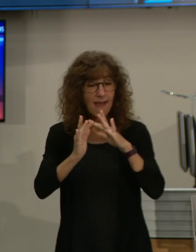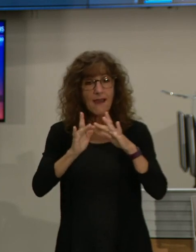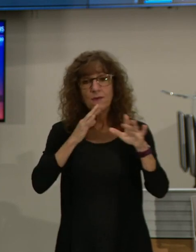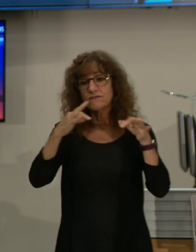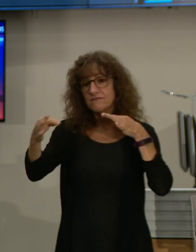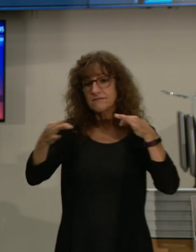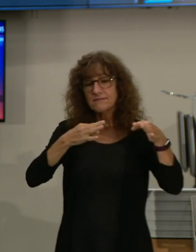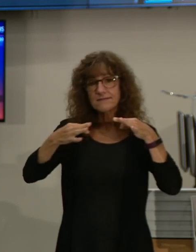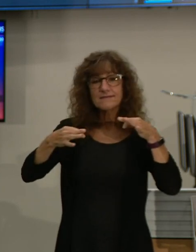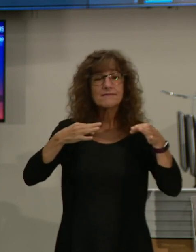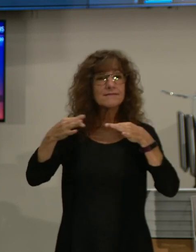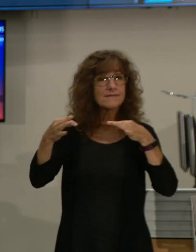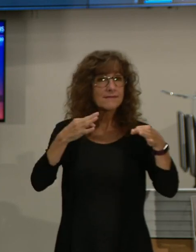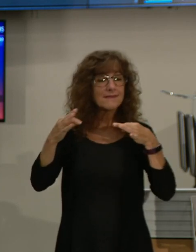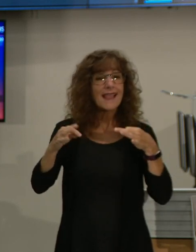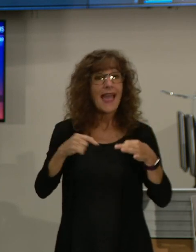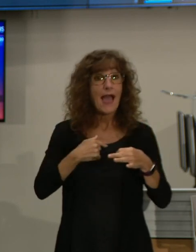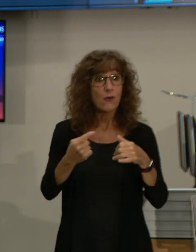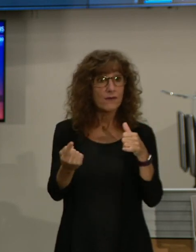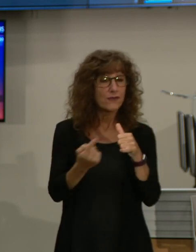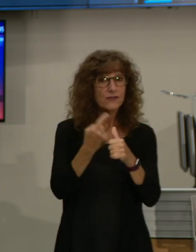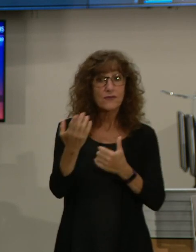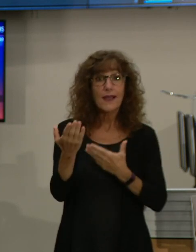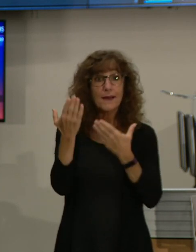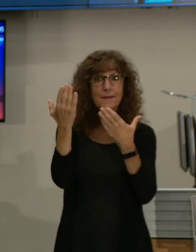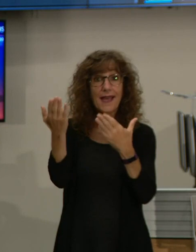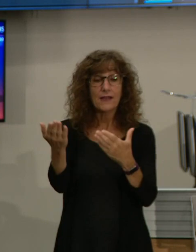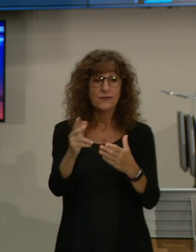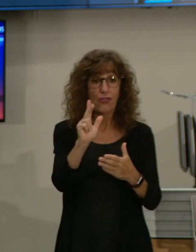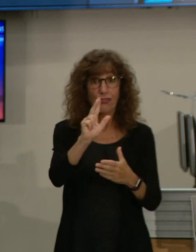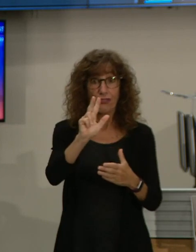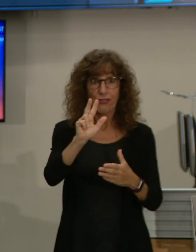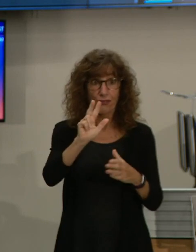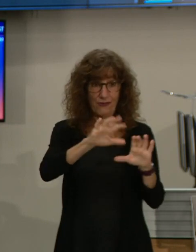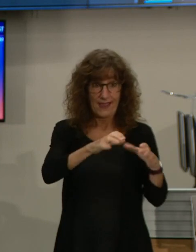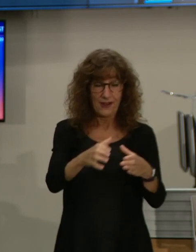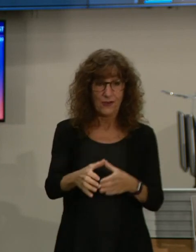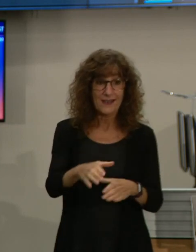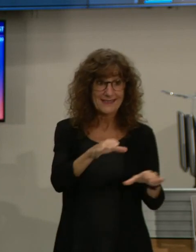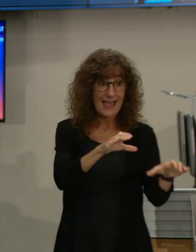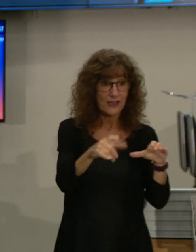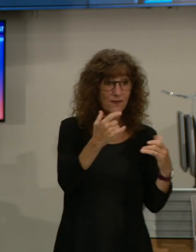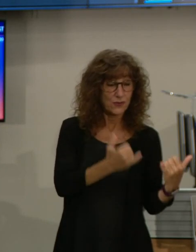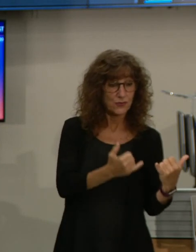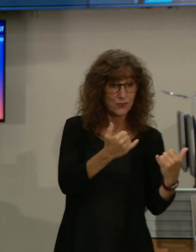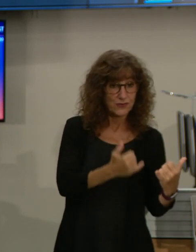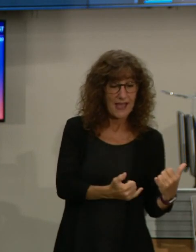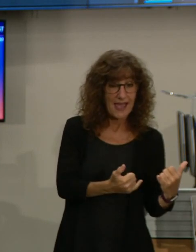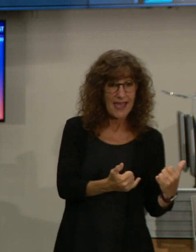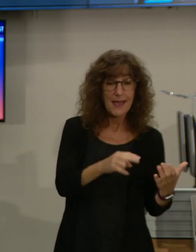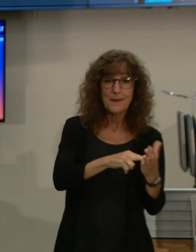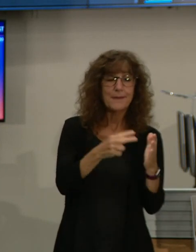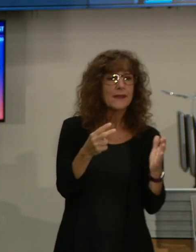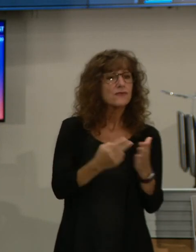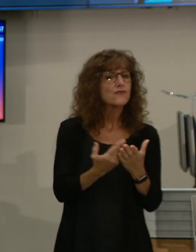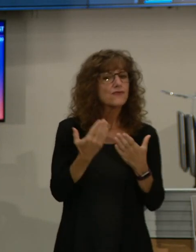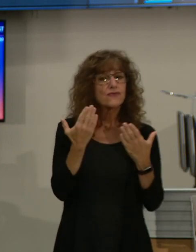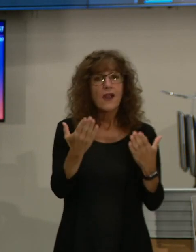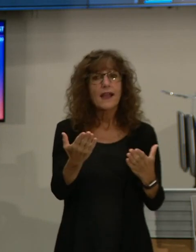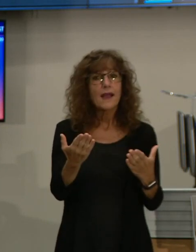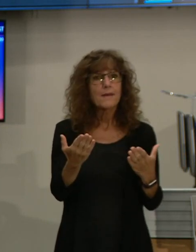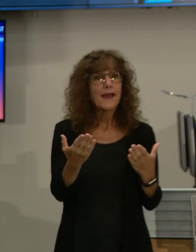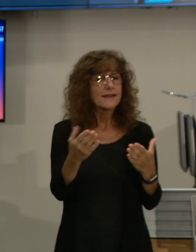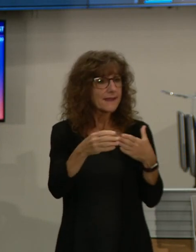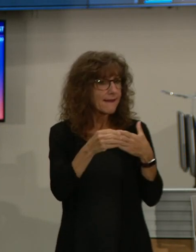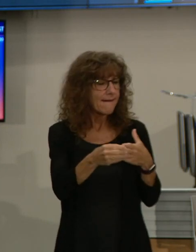outline our initial set of recommendations, and they fall into 3 categories. Actions for today, meaning what are the recommendations and